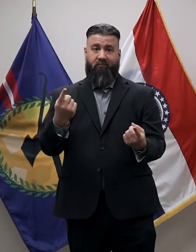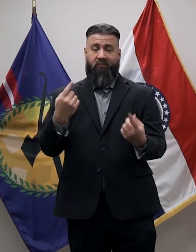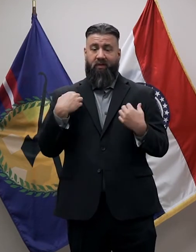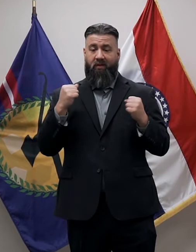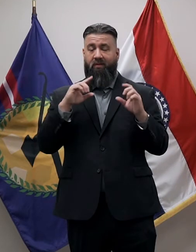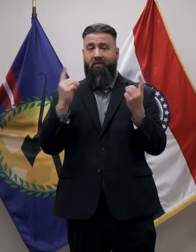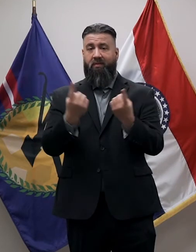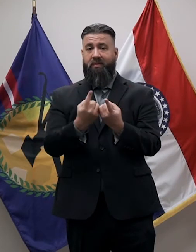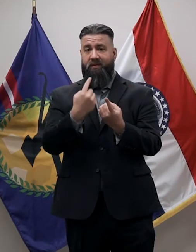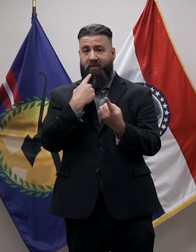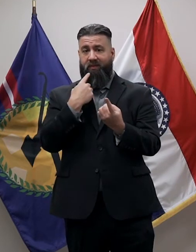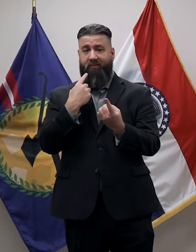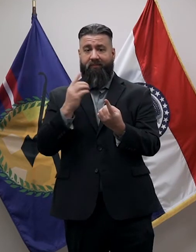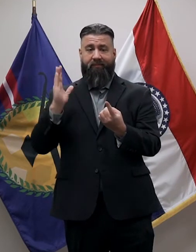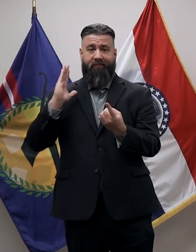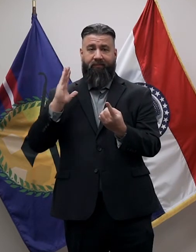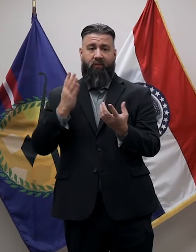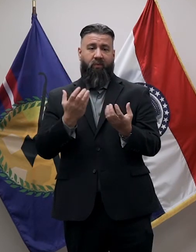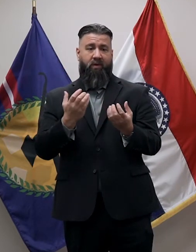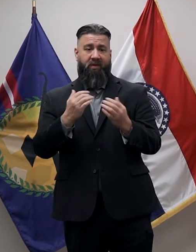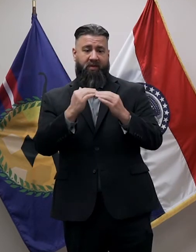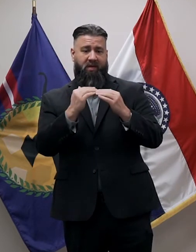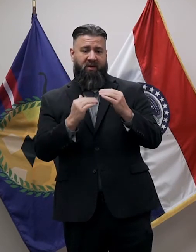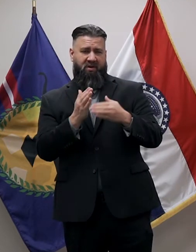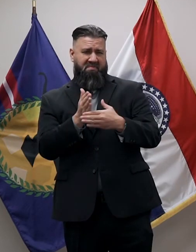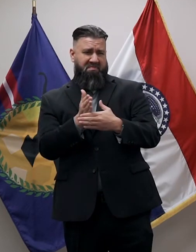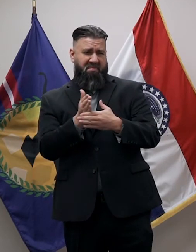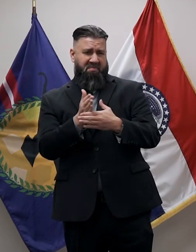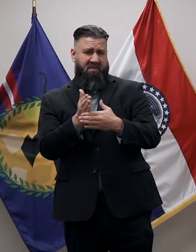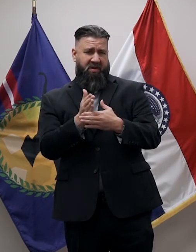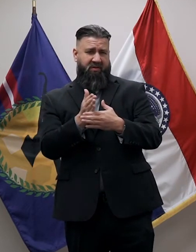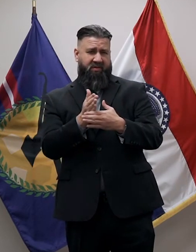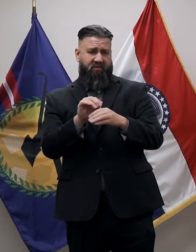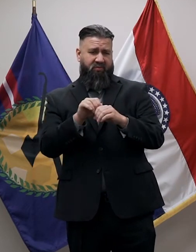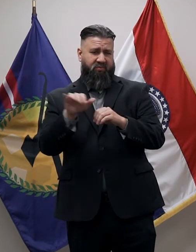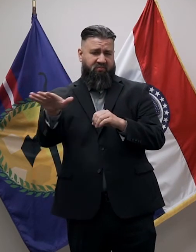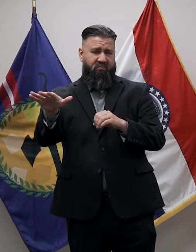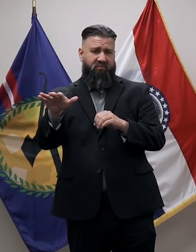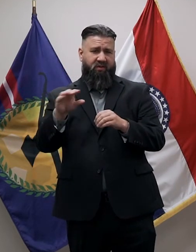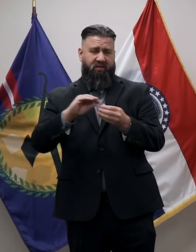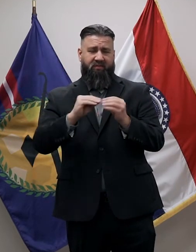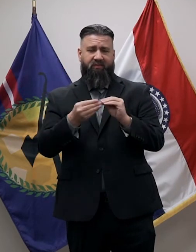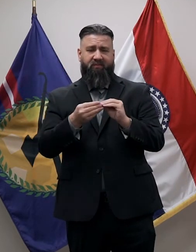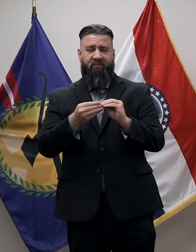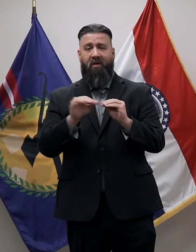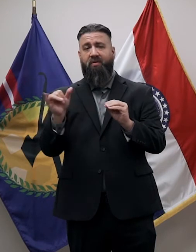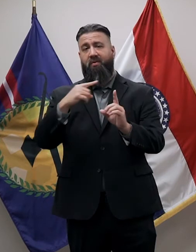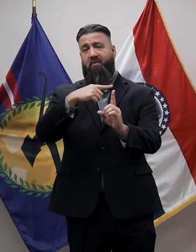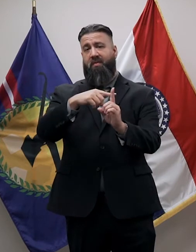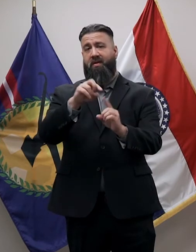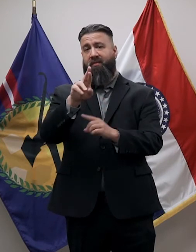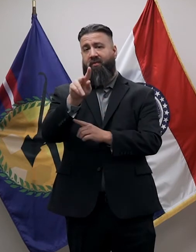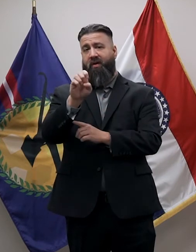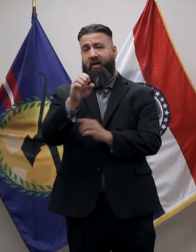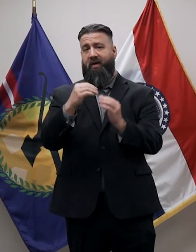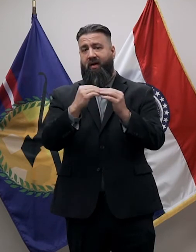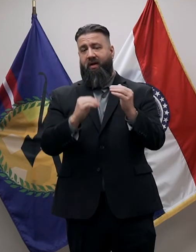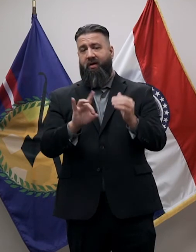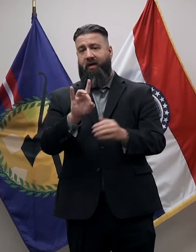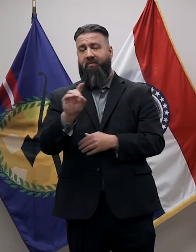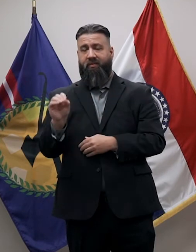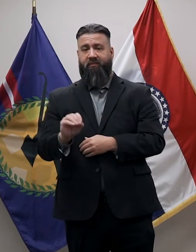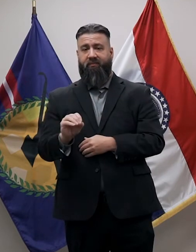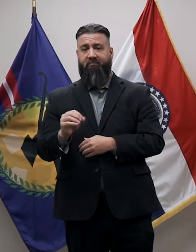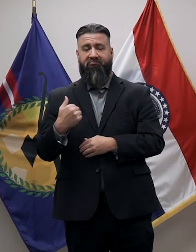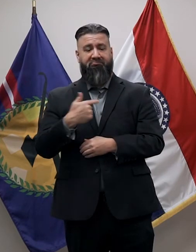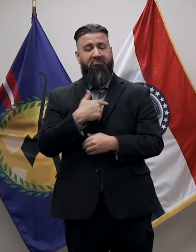beginning that we'd like to be down in the moderate phase of transmission and have our positivity rate below 8%. We're confident